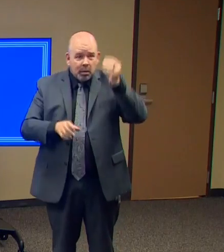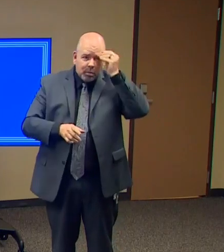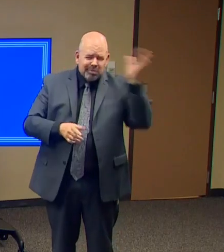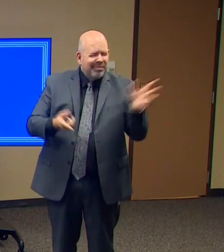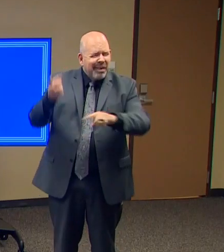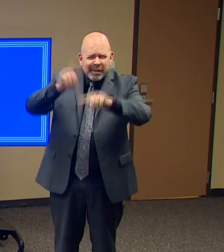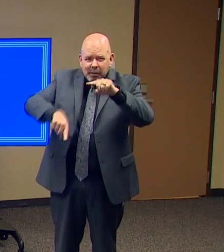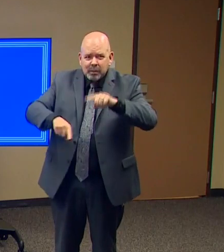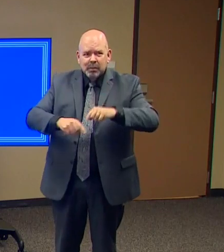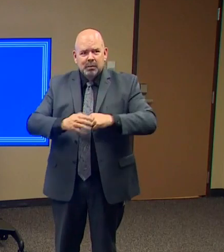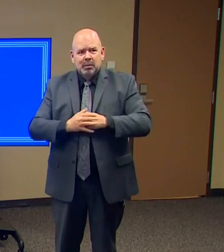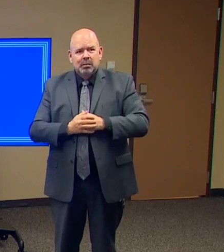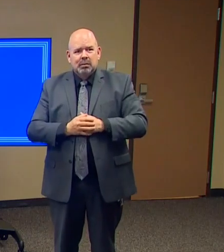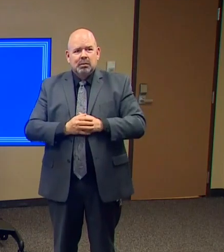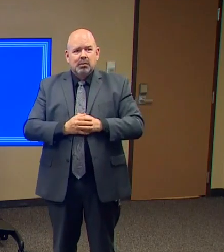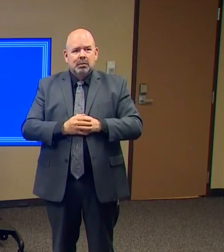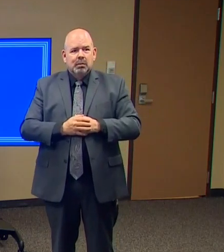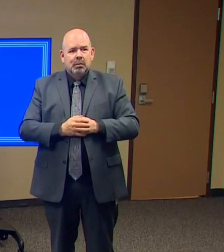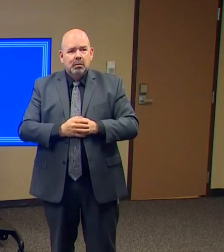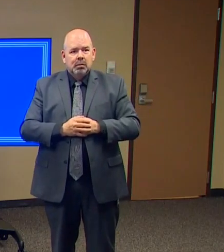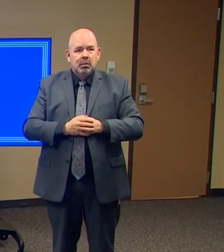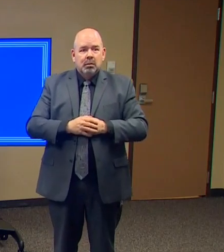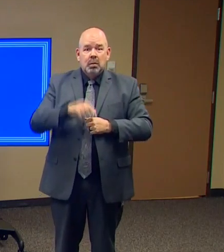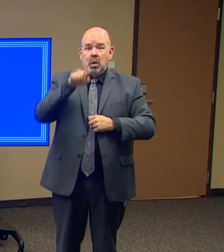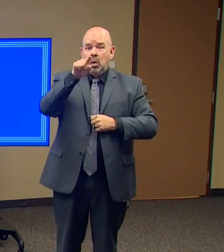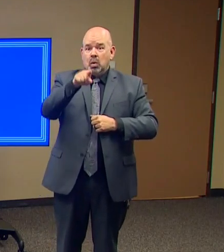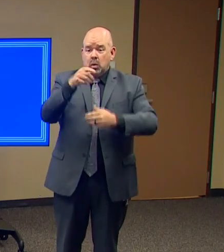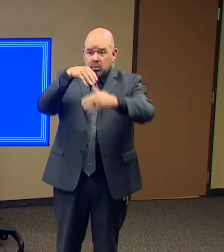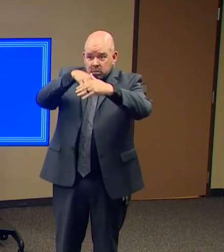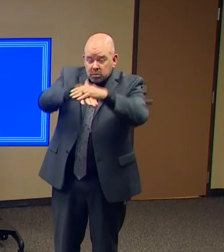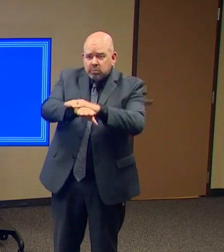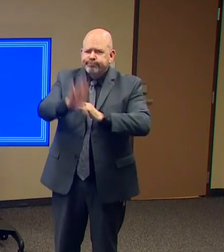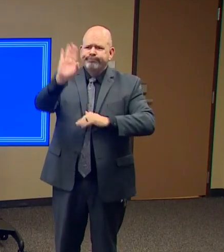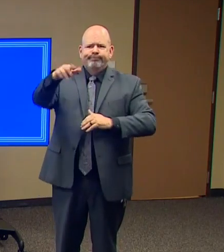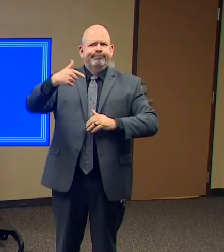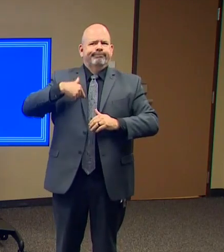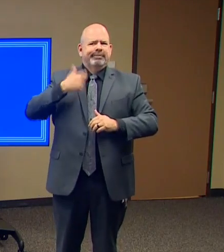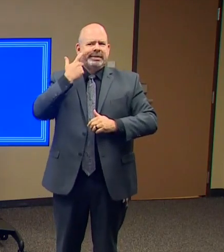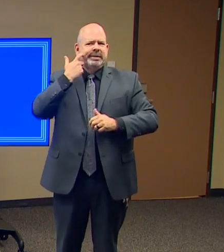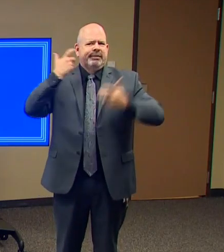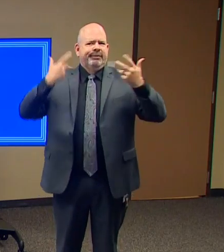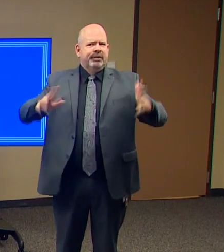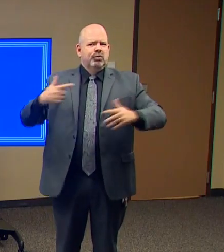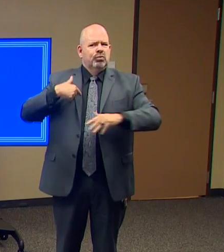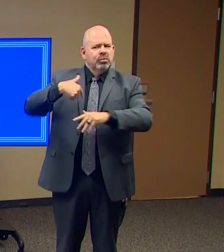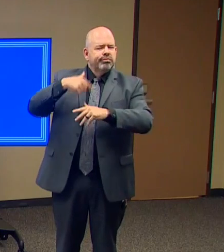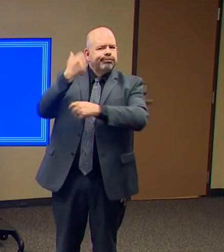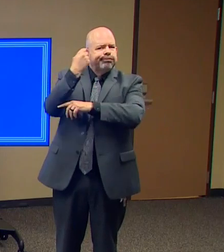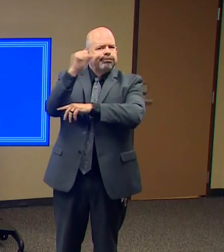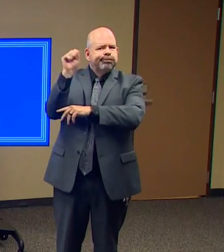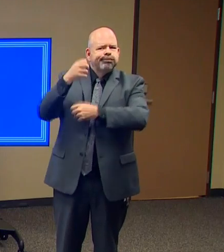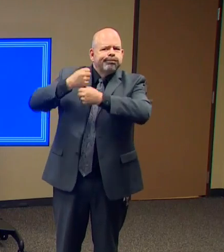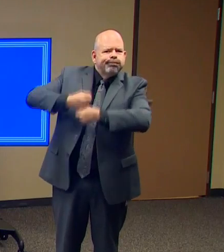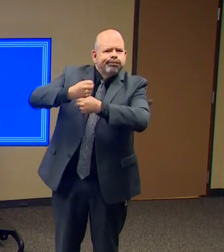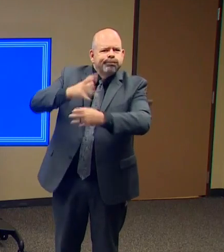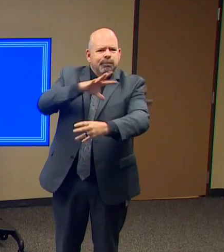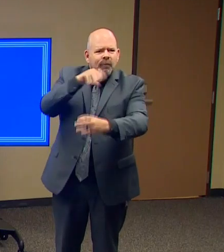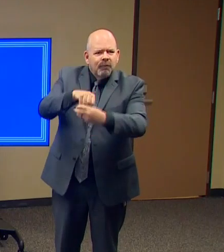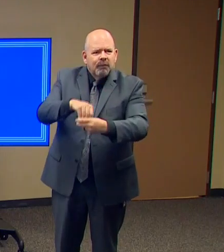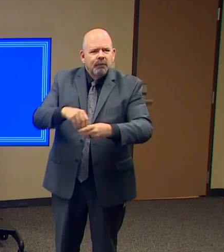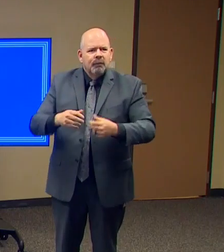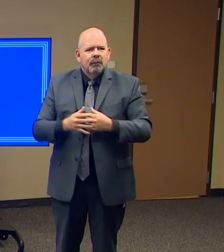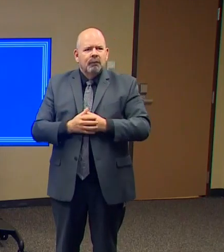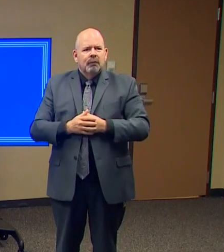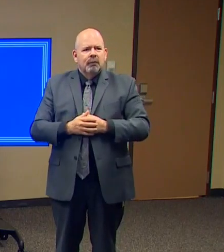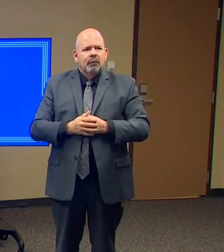gathering. We won't know whether you were at the Trump rally or a protest. We just want to help get you tested so you'll know your